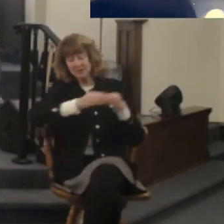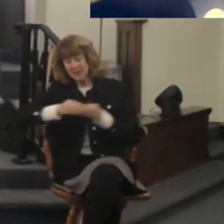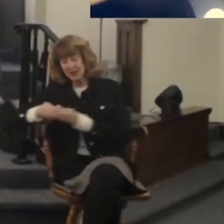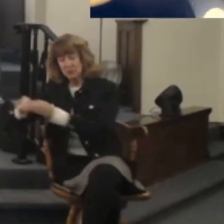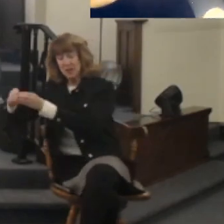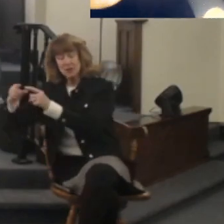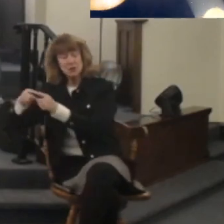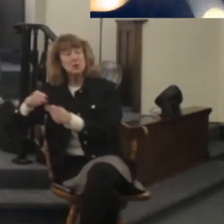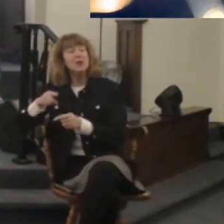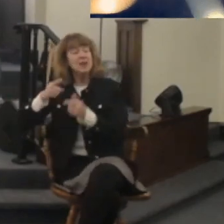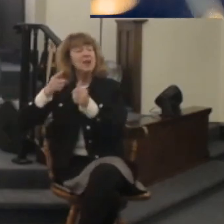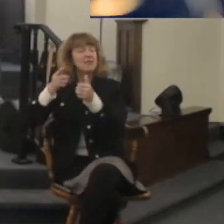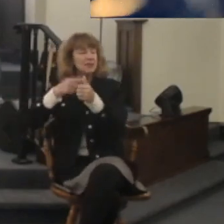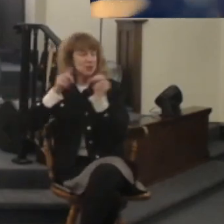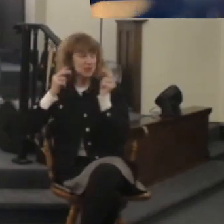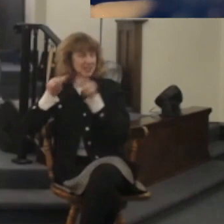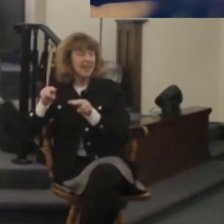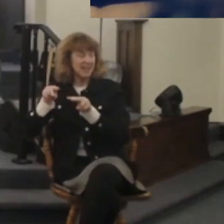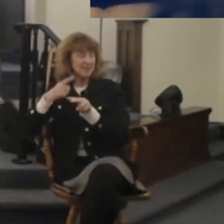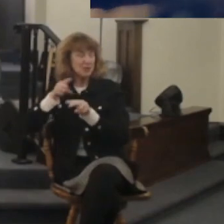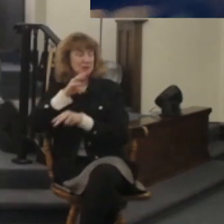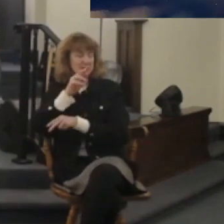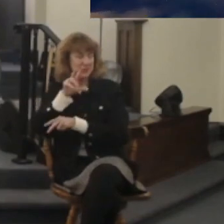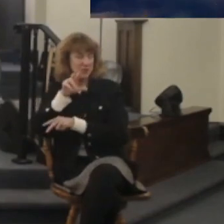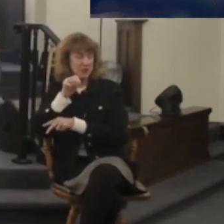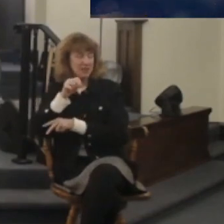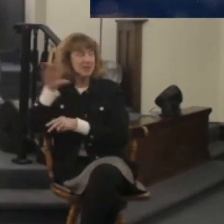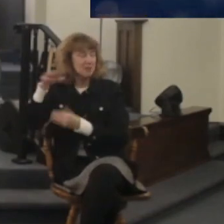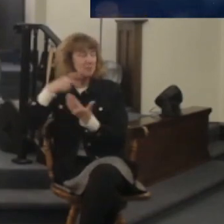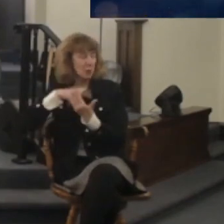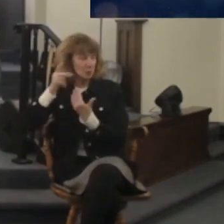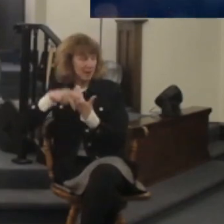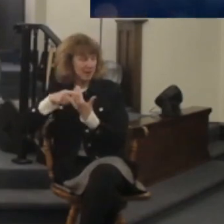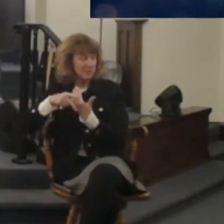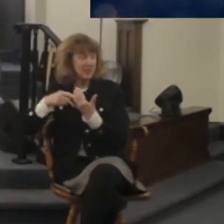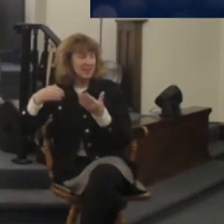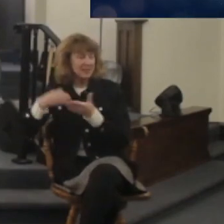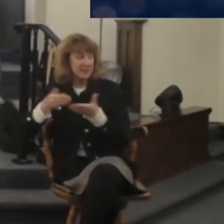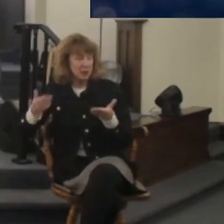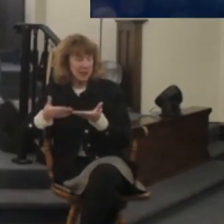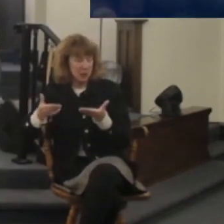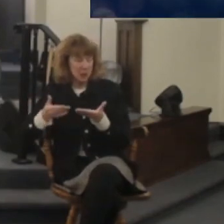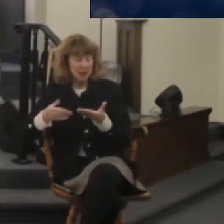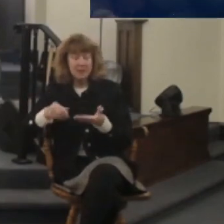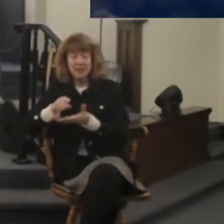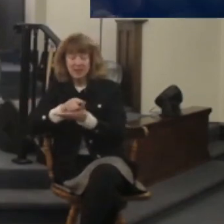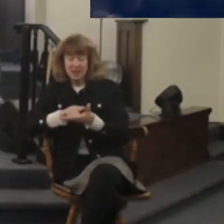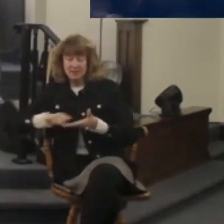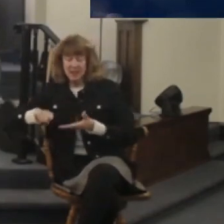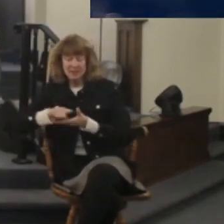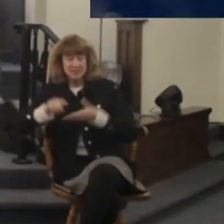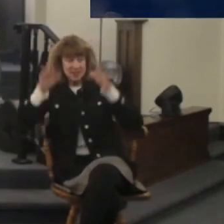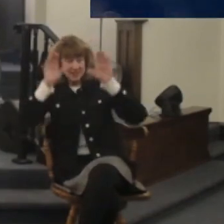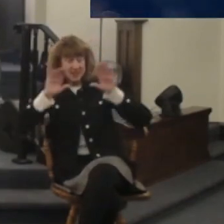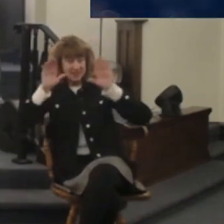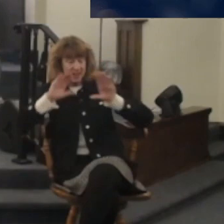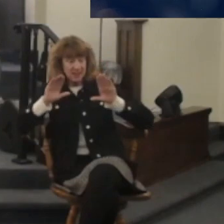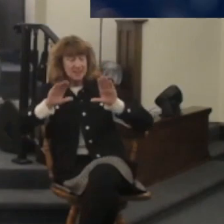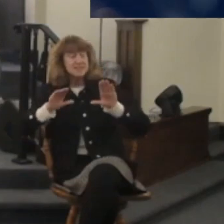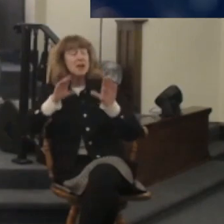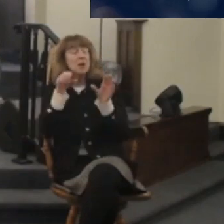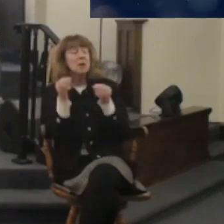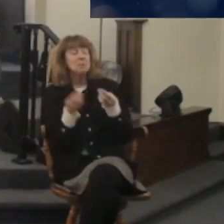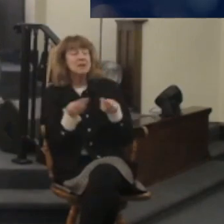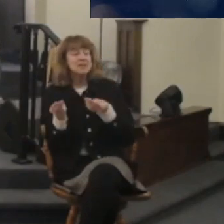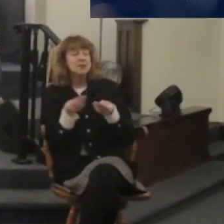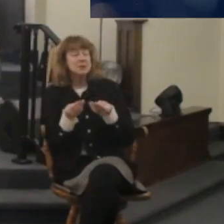Glance for the 6:30 program they have down there. Next Sunday is our ministry teams meeting at